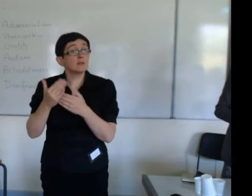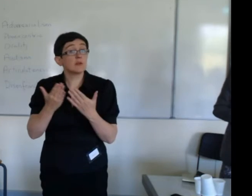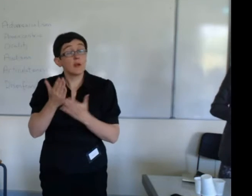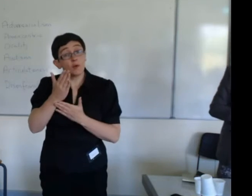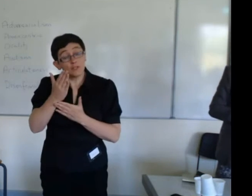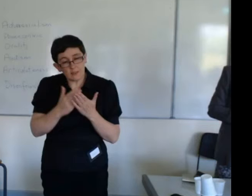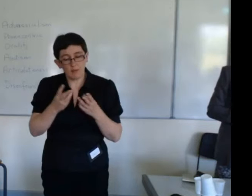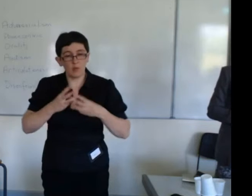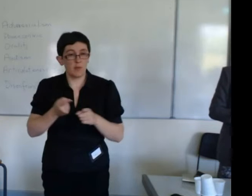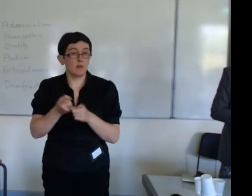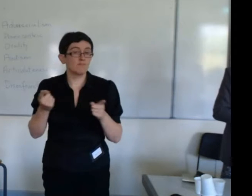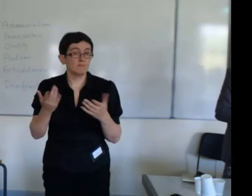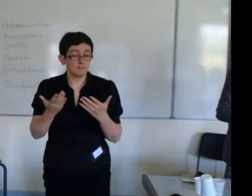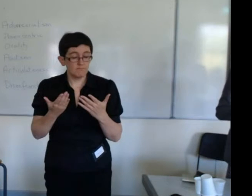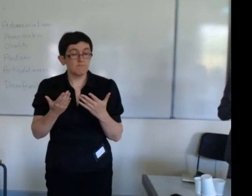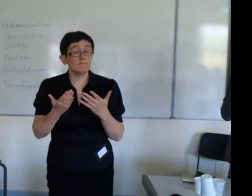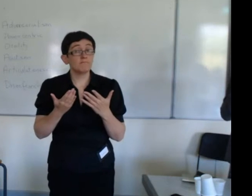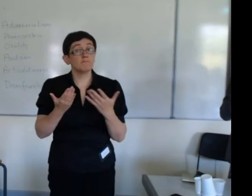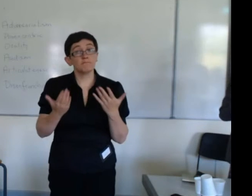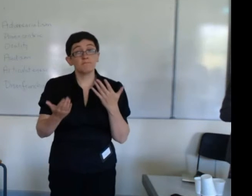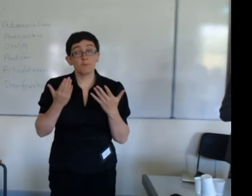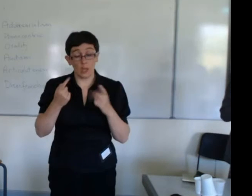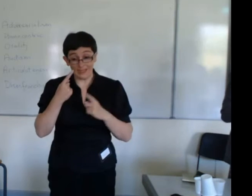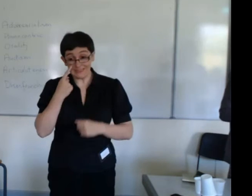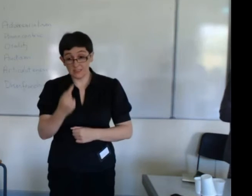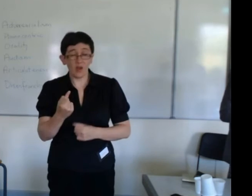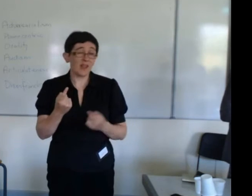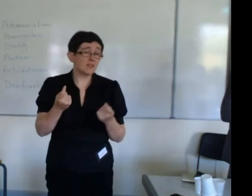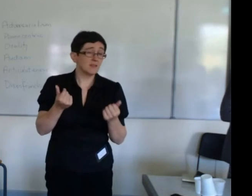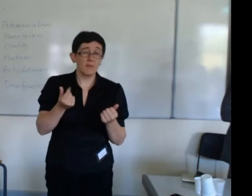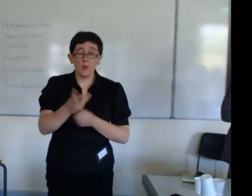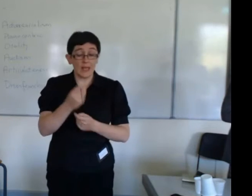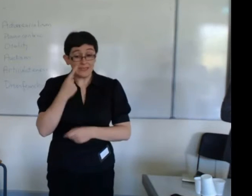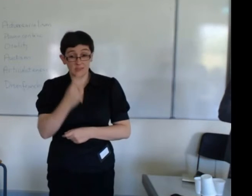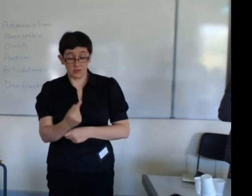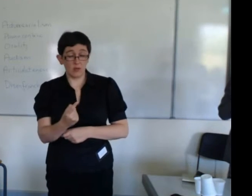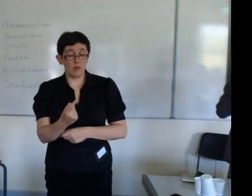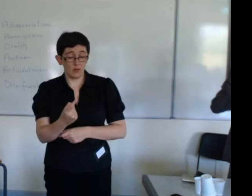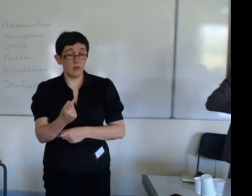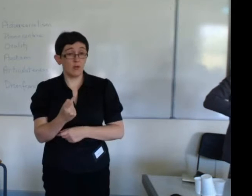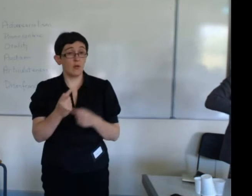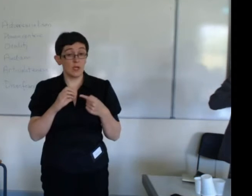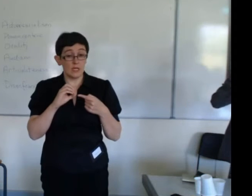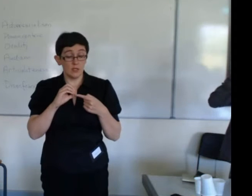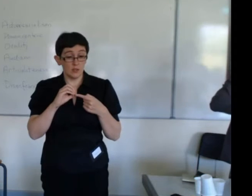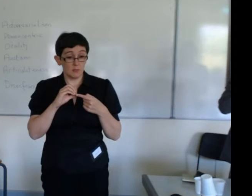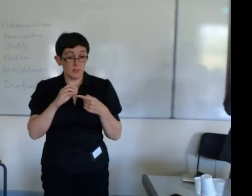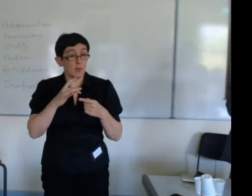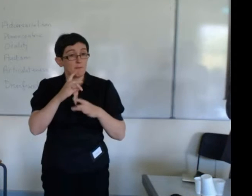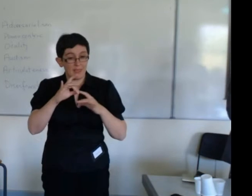women experience. And the way I've seen that in a very simplistic kind of way is that you're trying to create a ladder for somebody